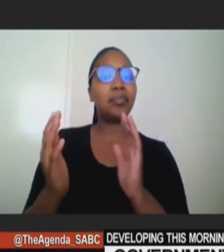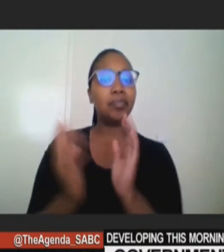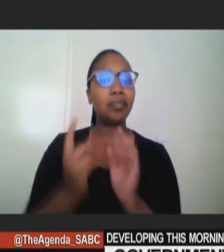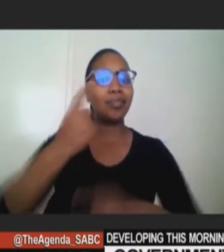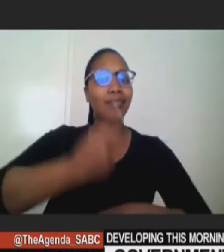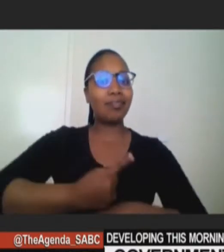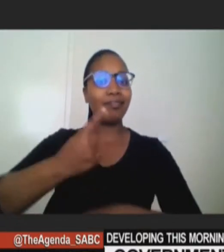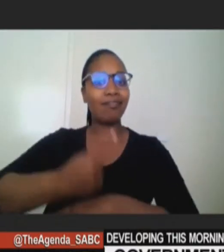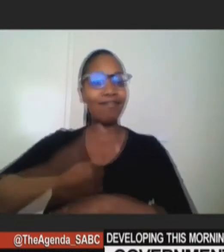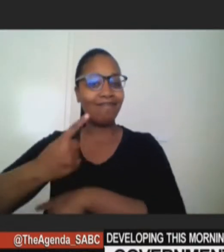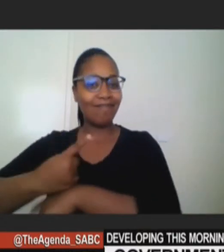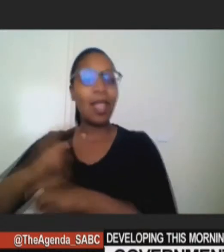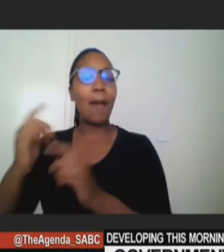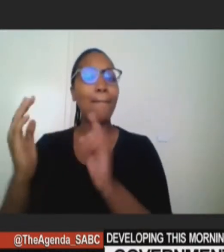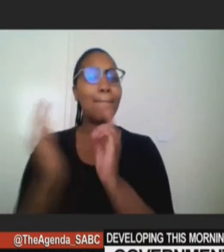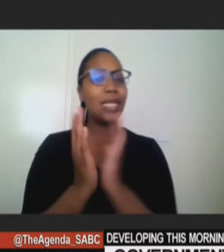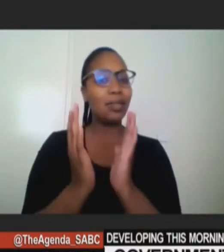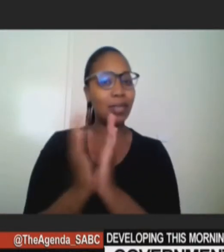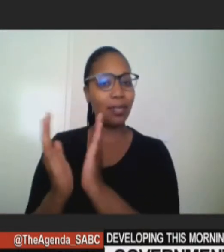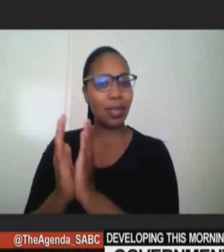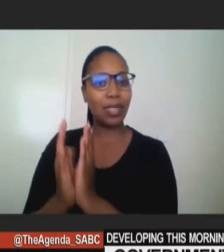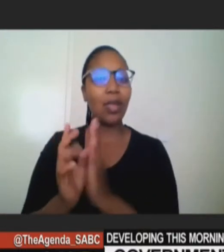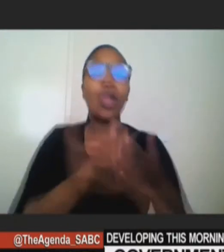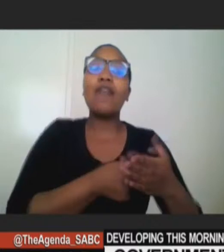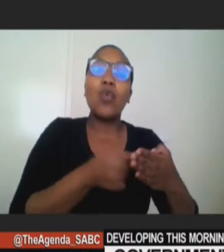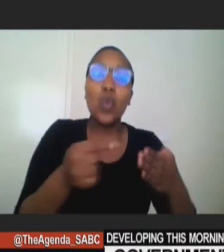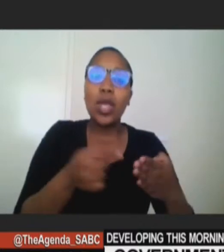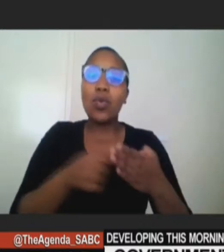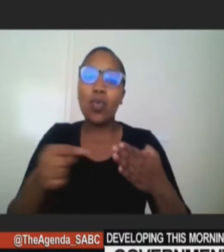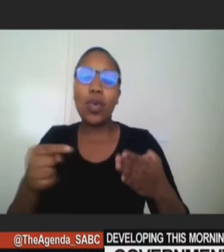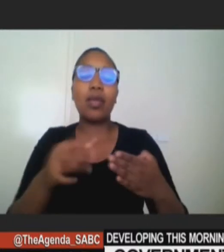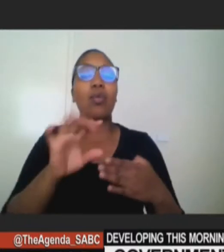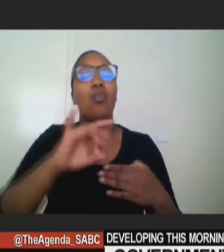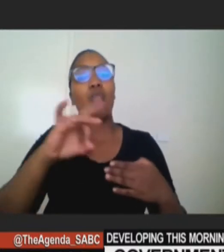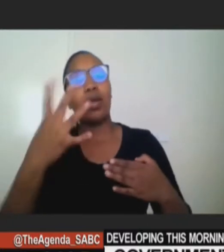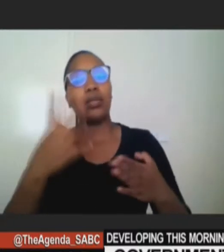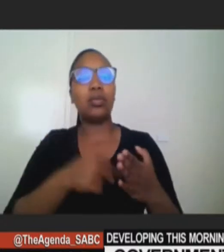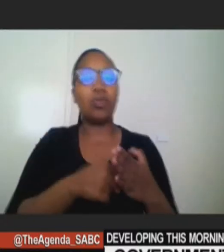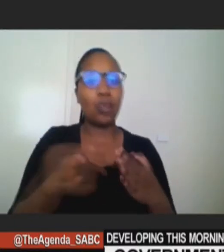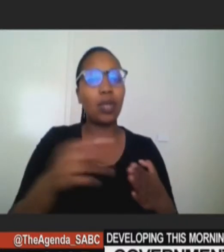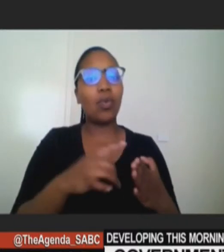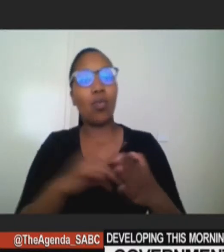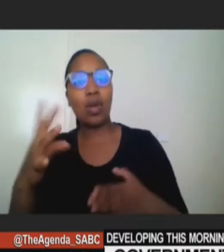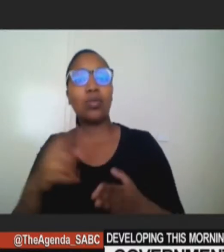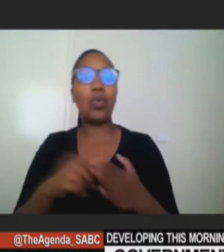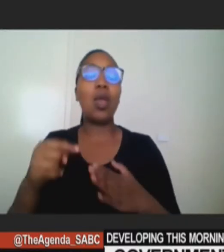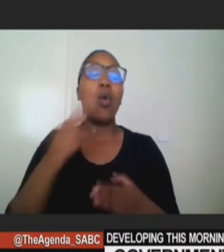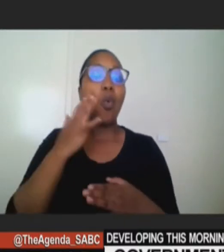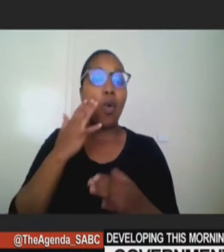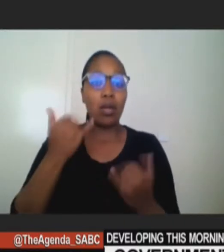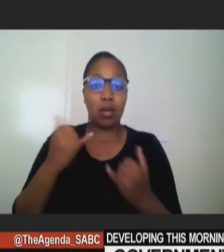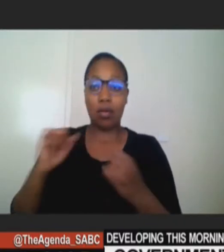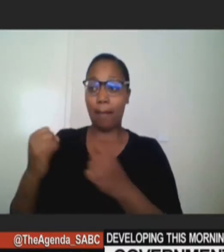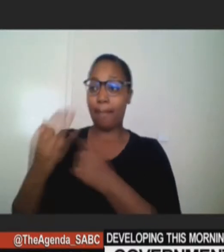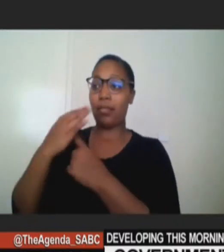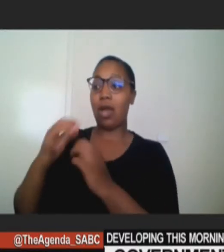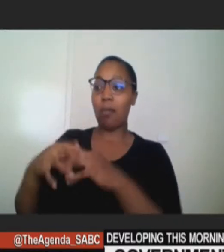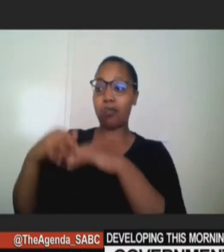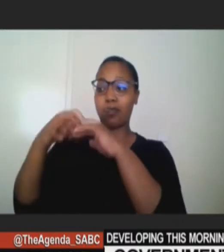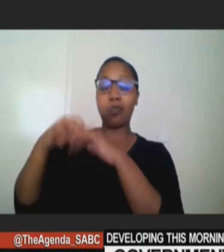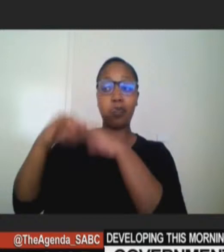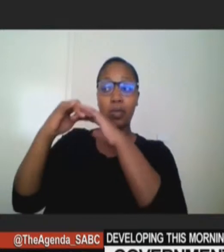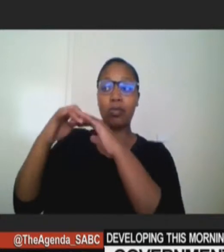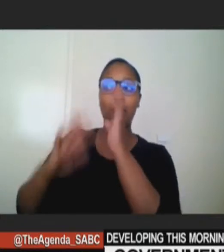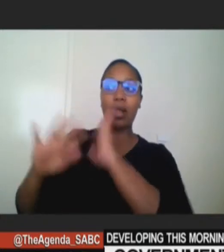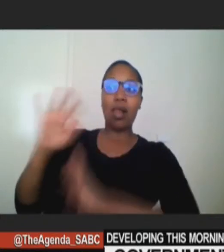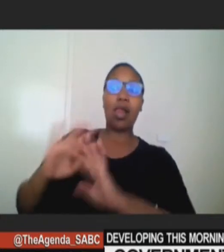basis. And when the fourth wave hits us, we will go back to our daily meetings. We also developed a WhatsApp where we daily